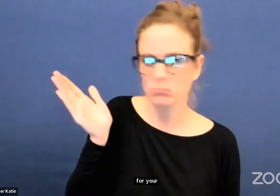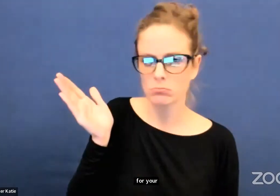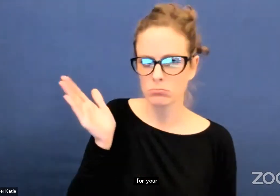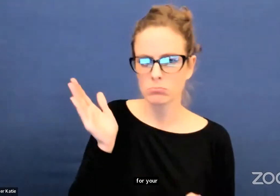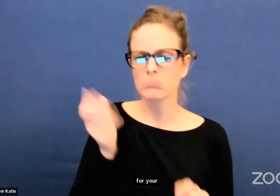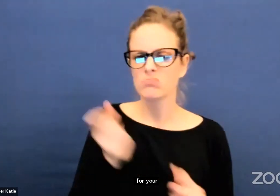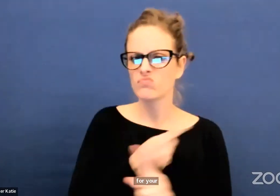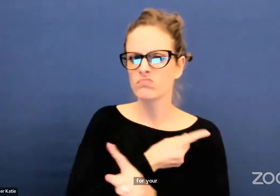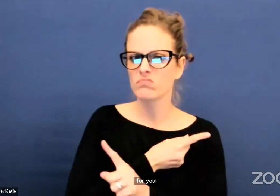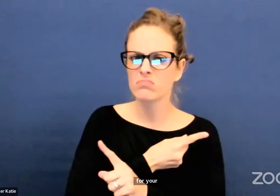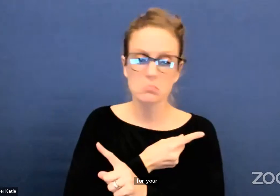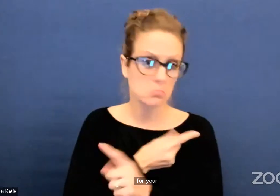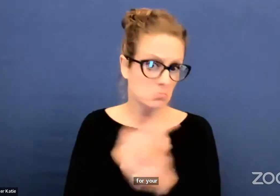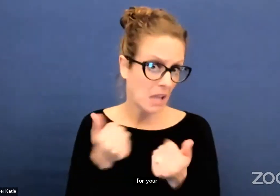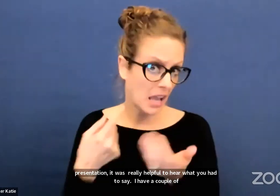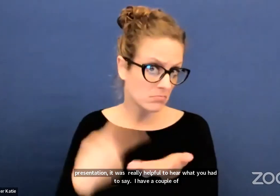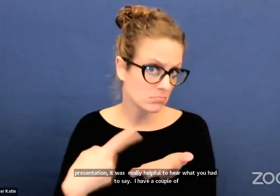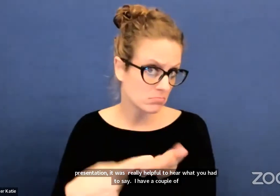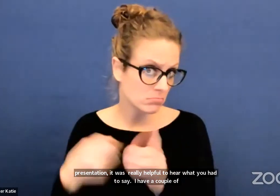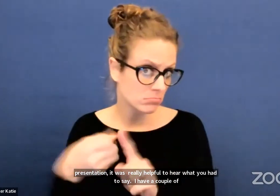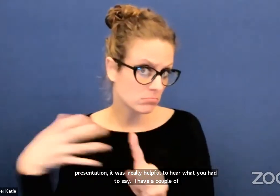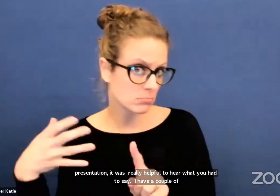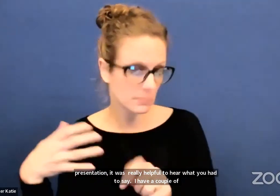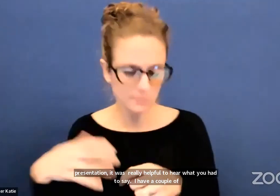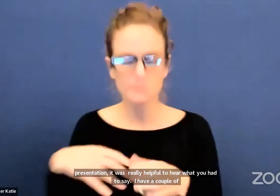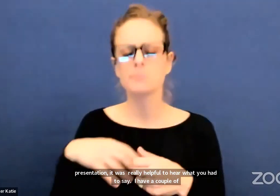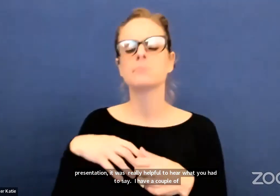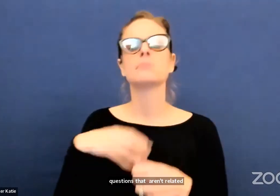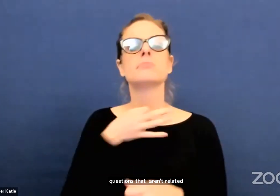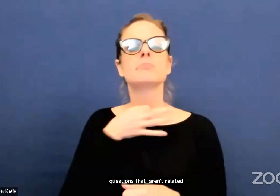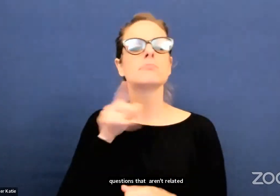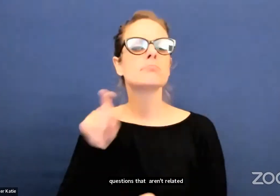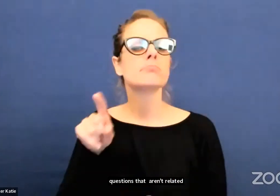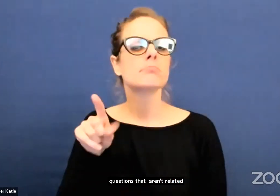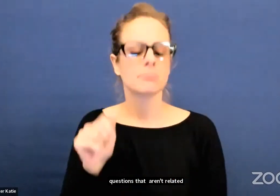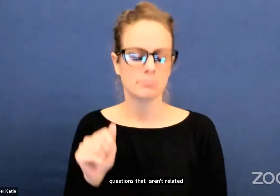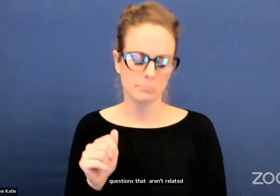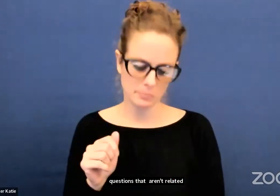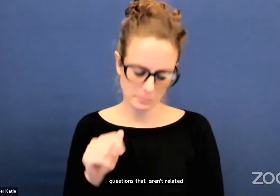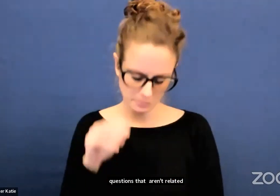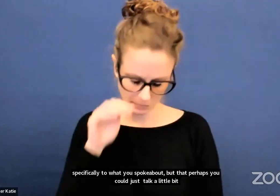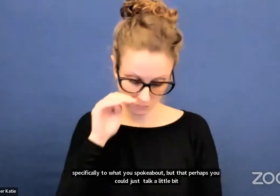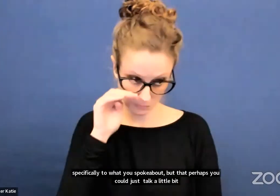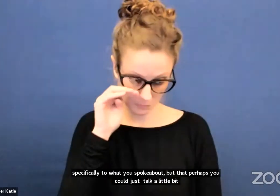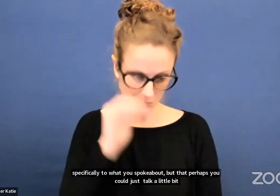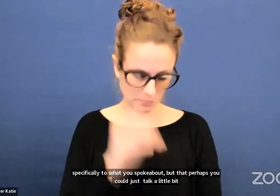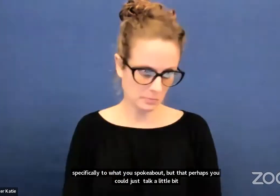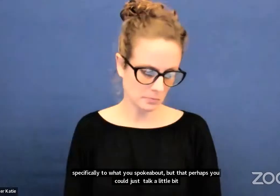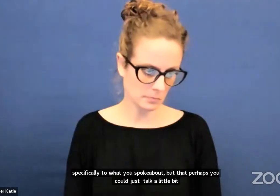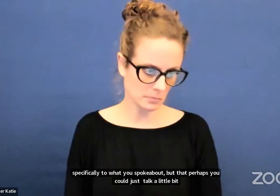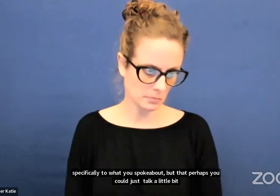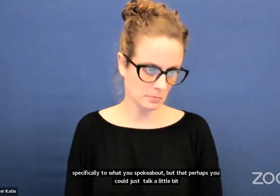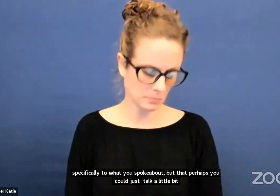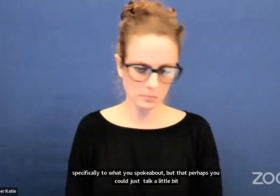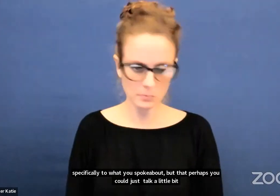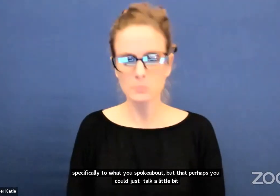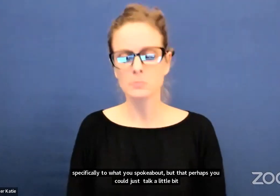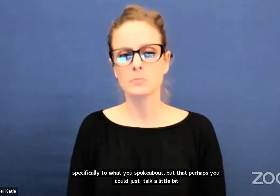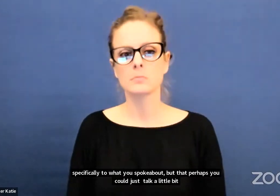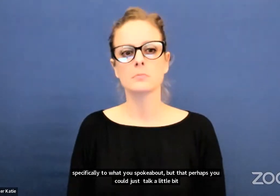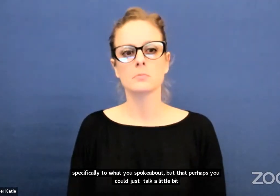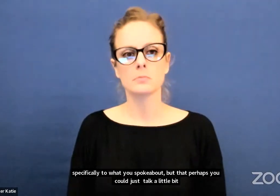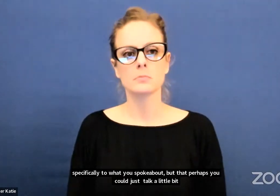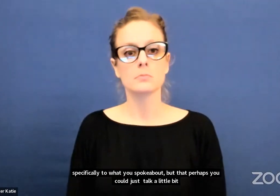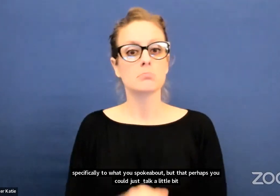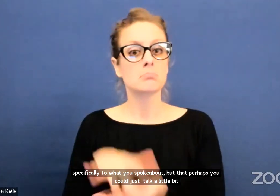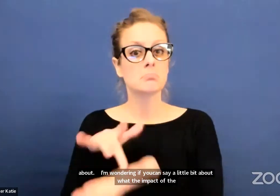that perhaps you could just talk a little bit about. I'm wondering if you can say a little bit about what the impact of the antiviral drugs